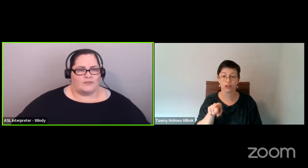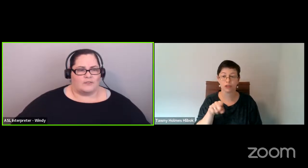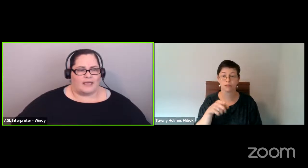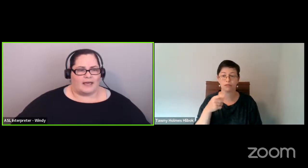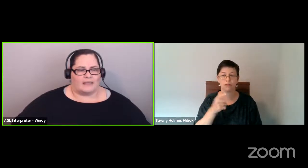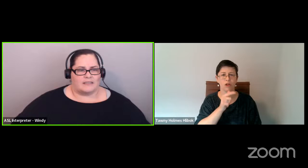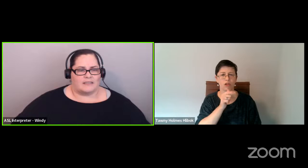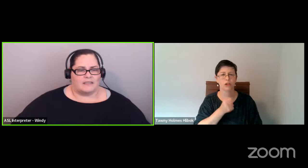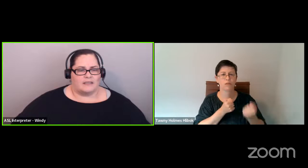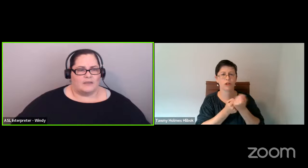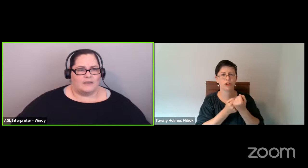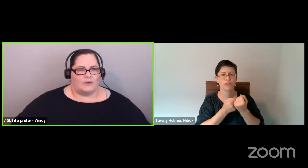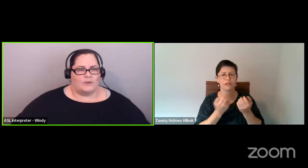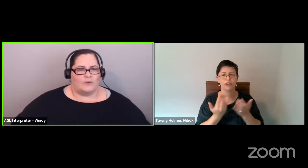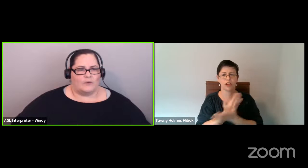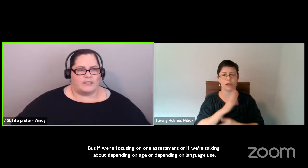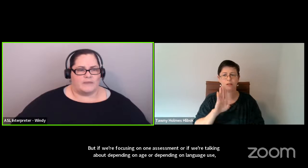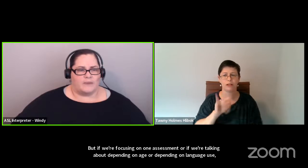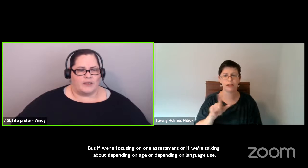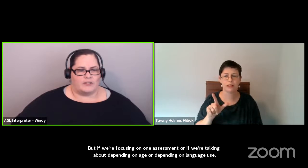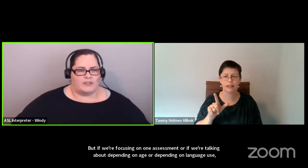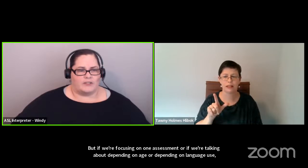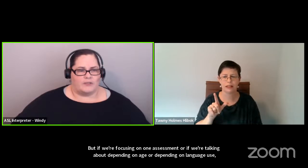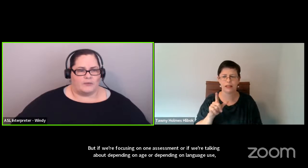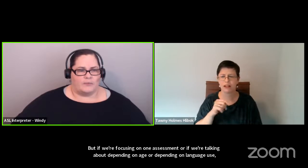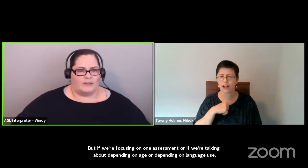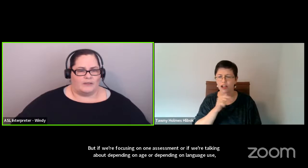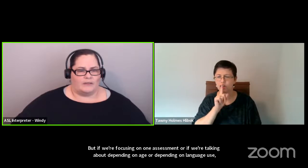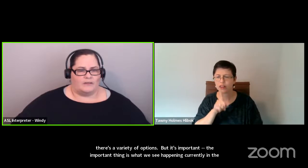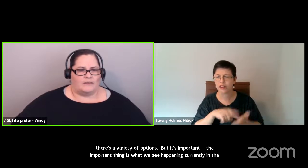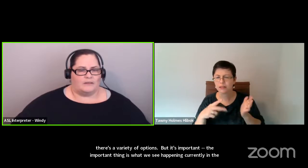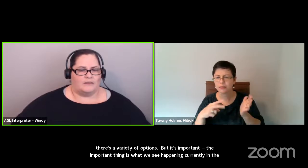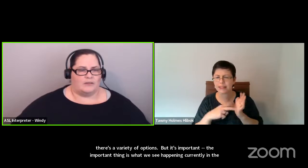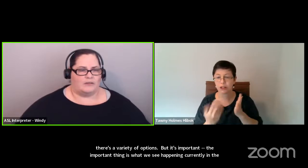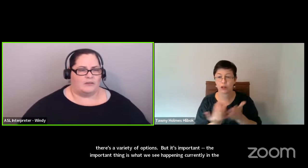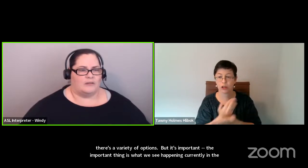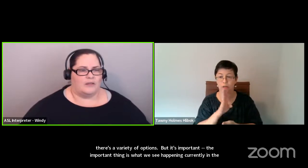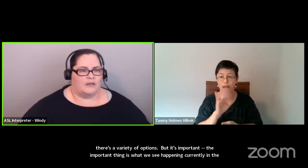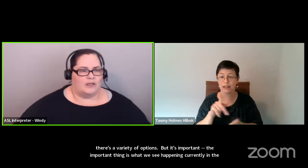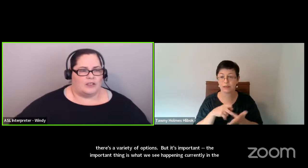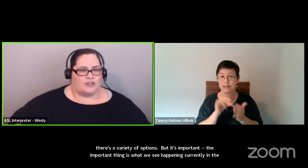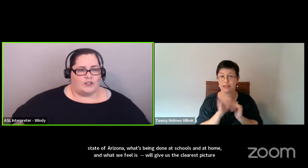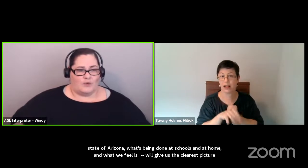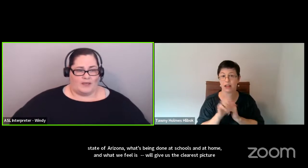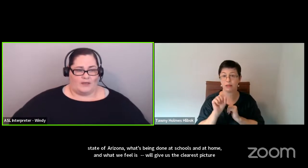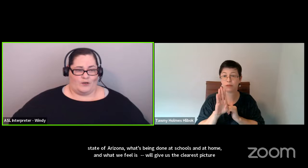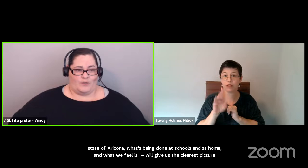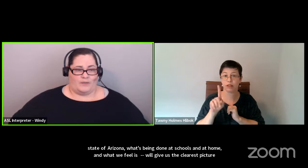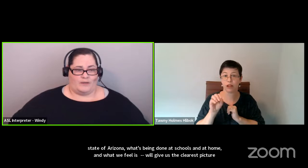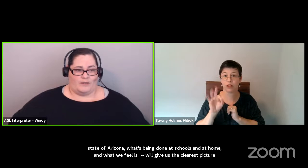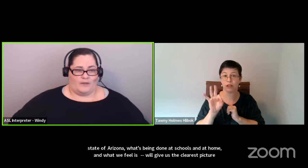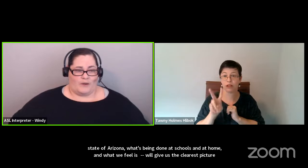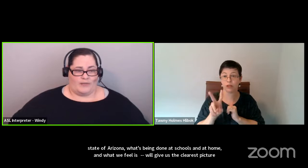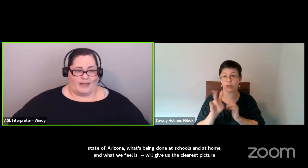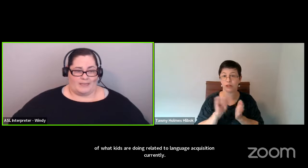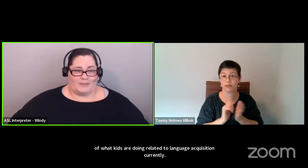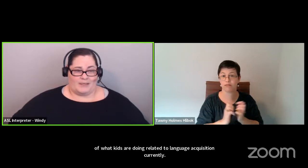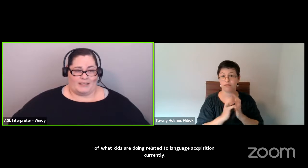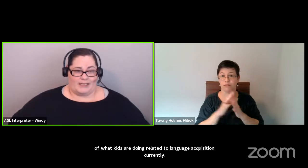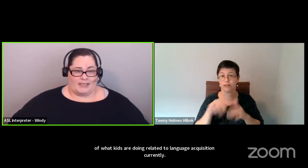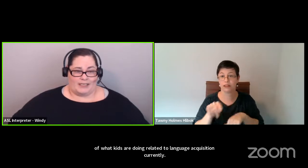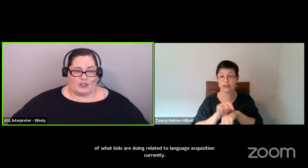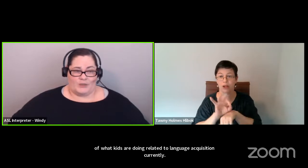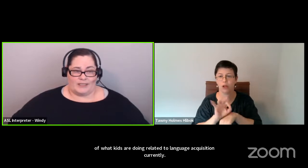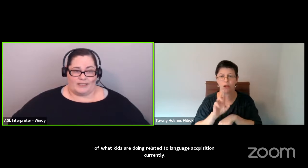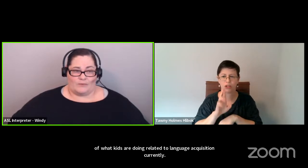And Jesus asked, who sponsored the new bill? Do you mean the new bill, the one, the